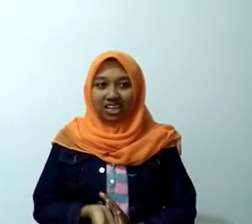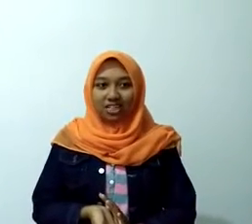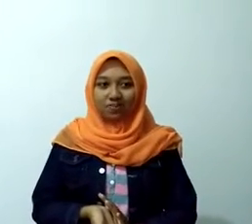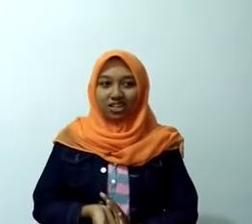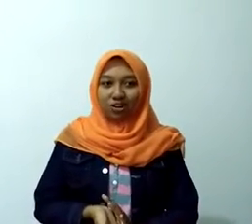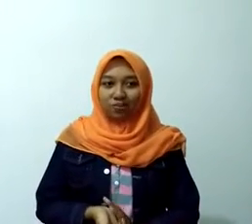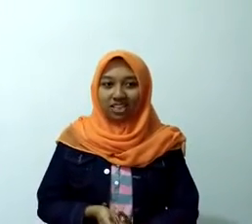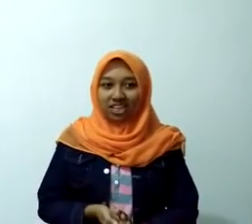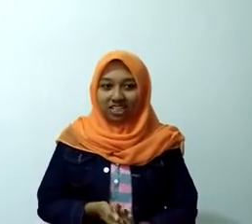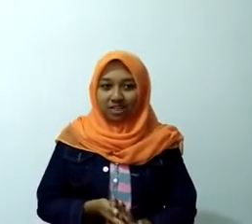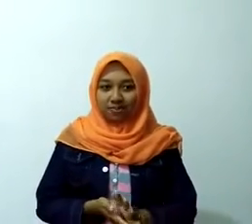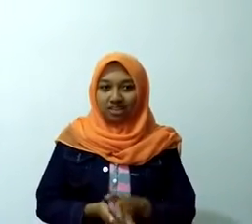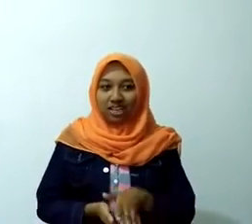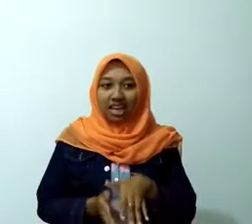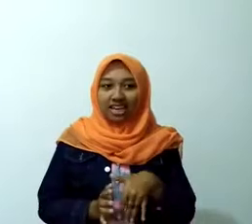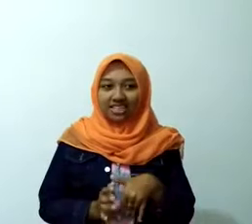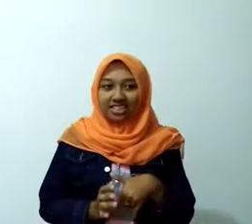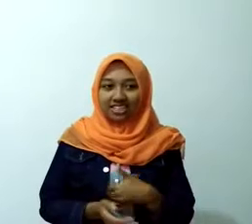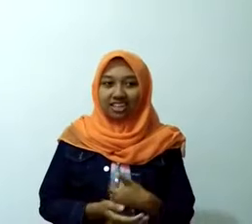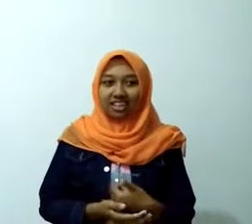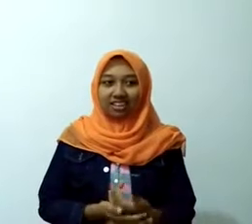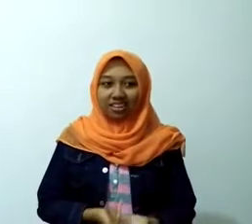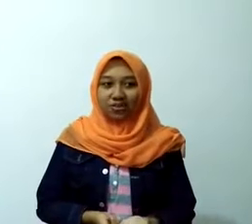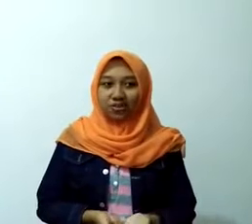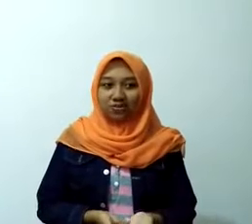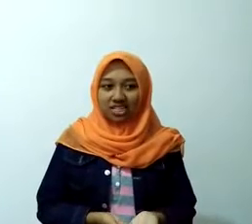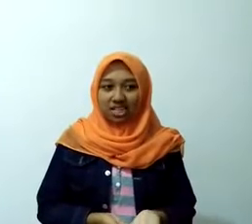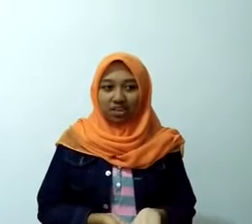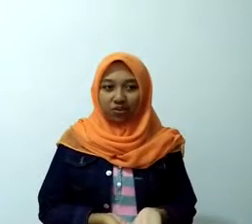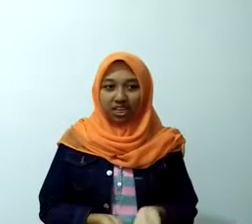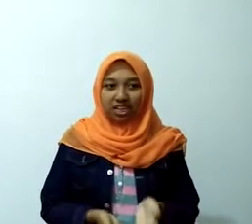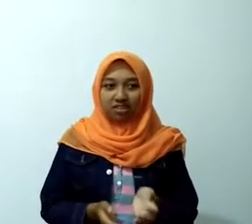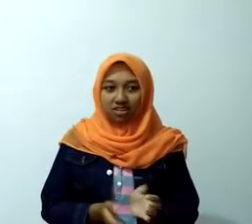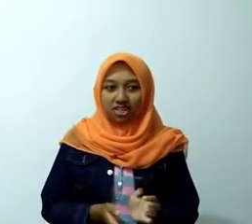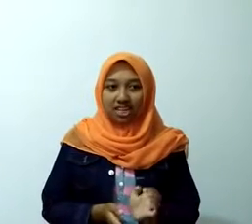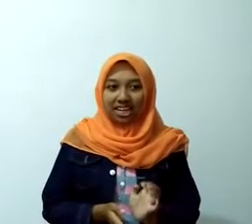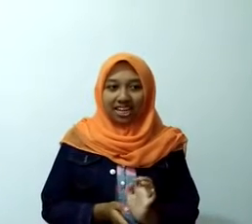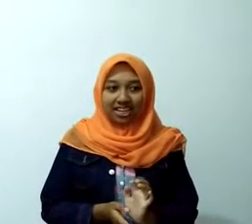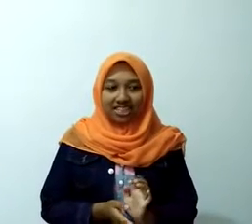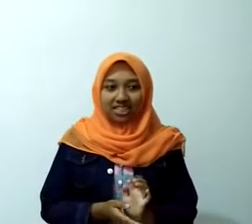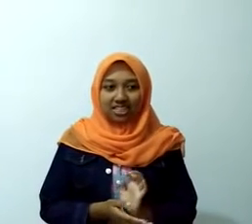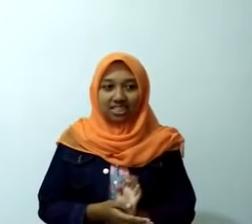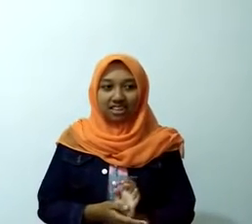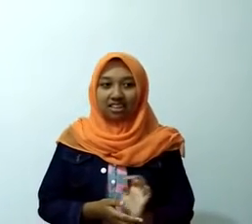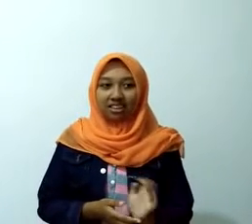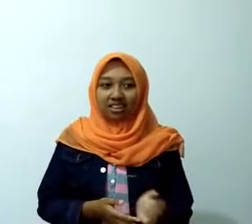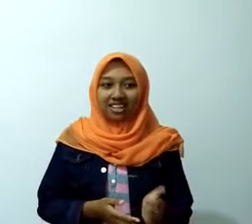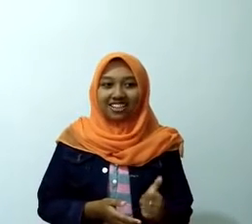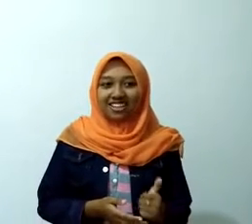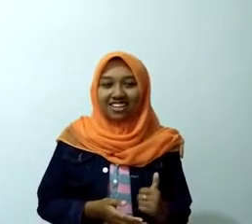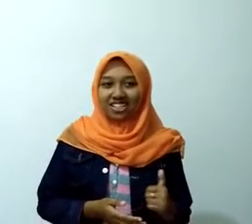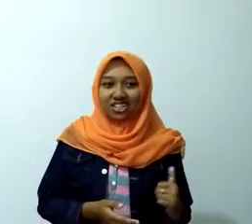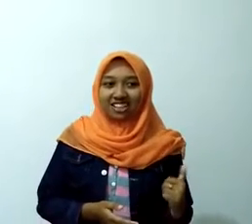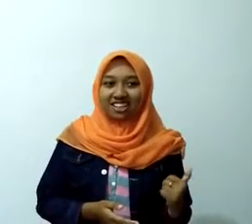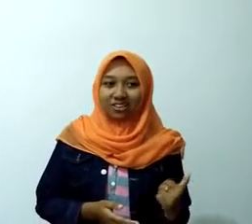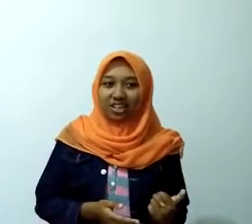English language has been commonly accepted as an active universal language in the world. English is an